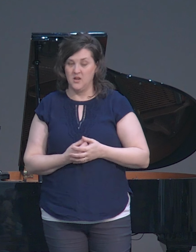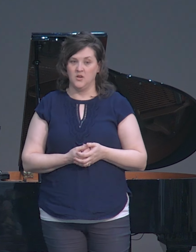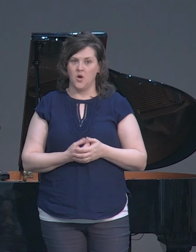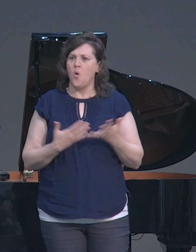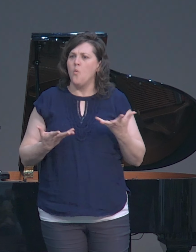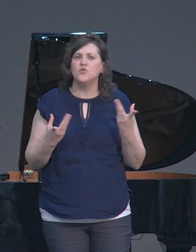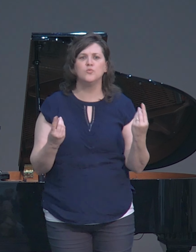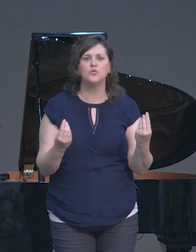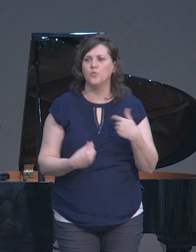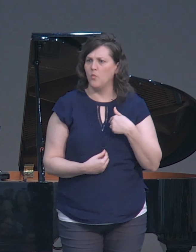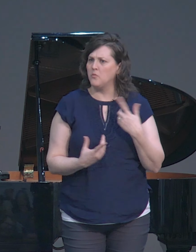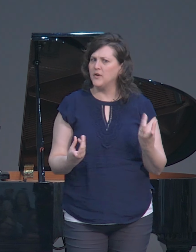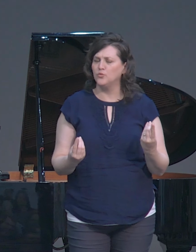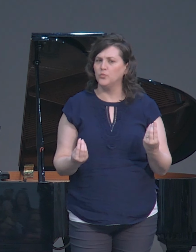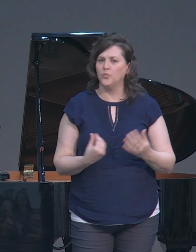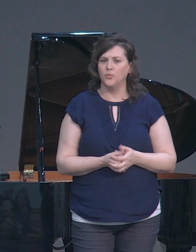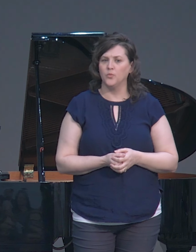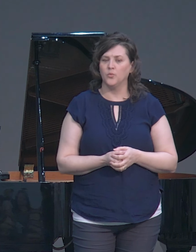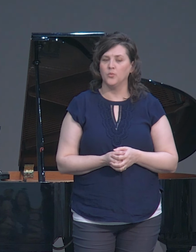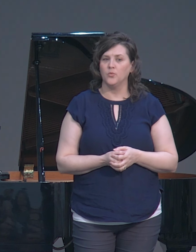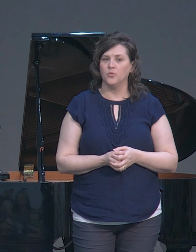What should I do? What should I do?